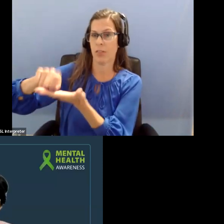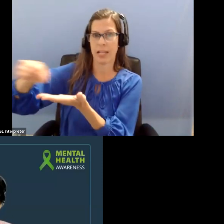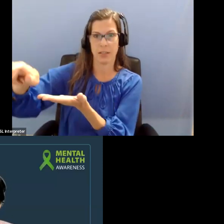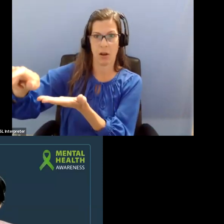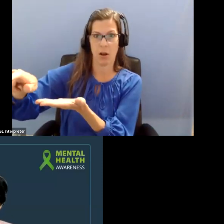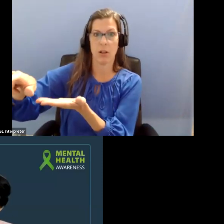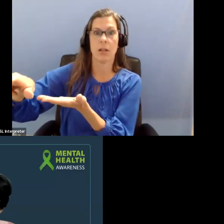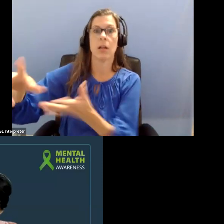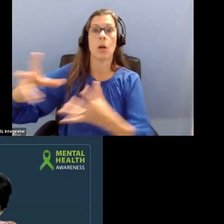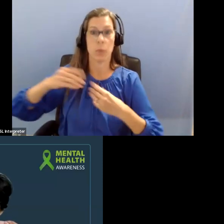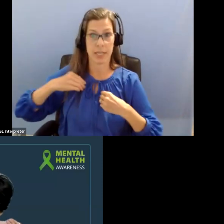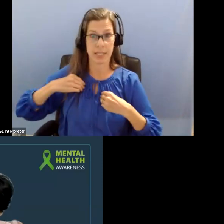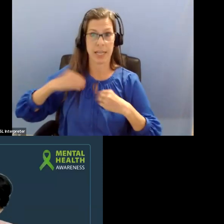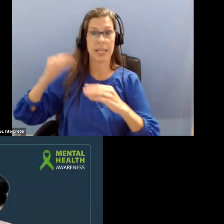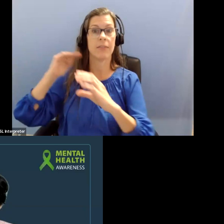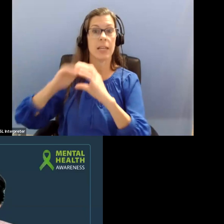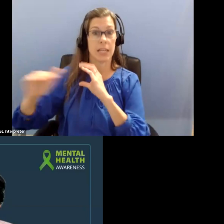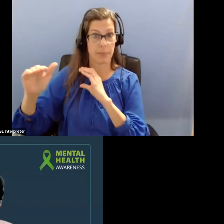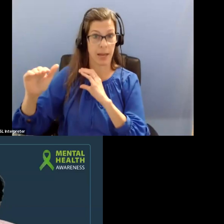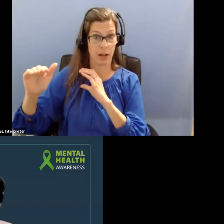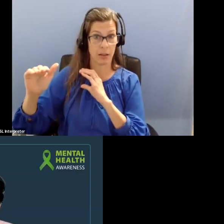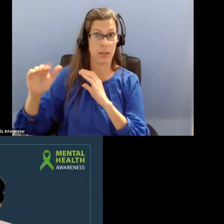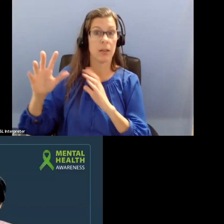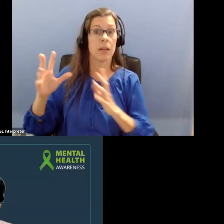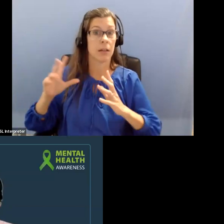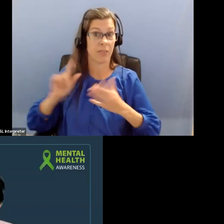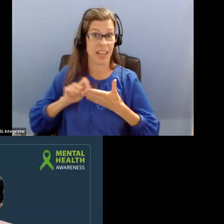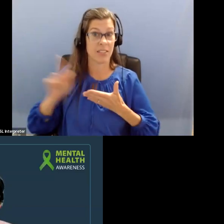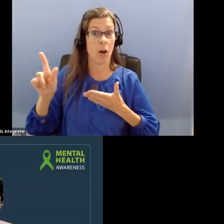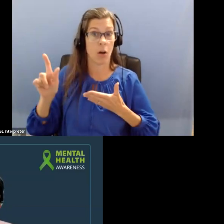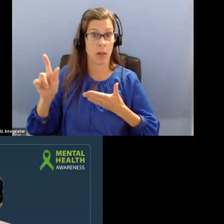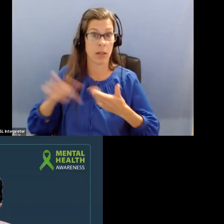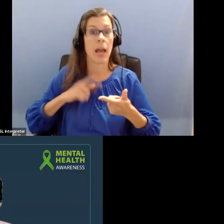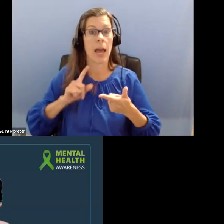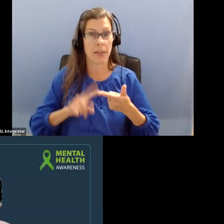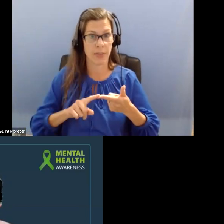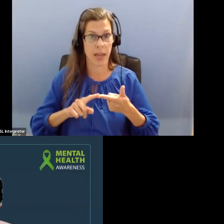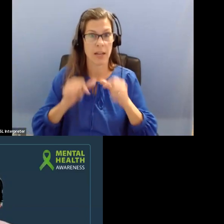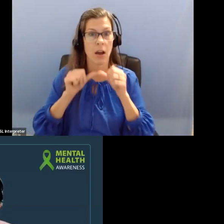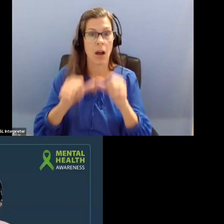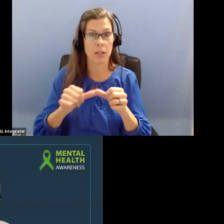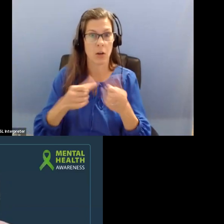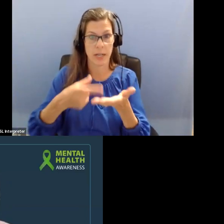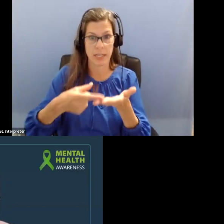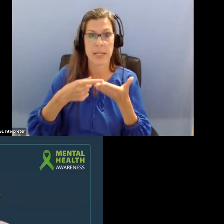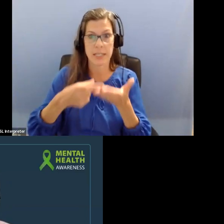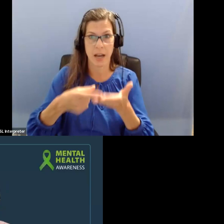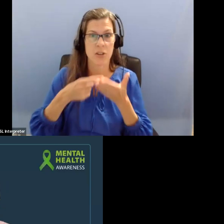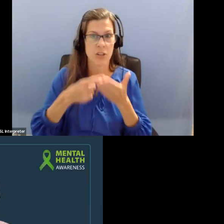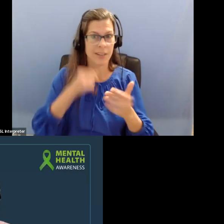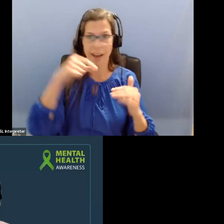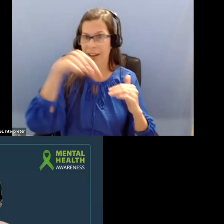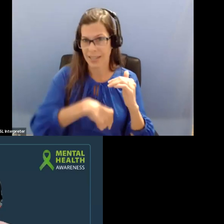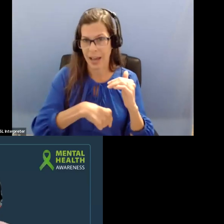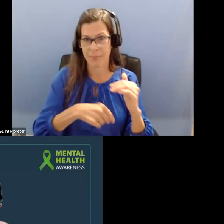received, and and we're acknowledging it, and we will have ongoing conversations. Just, I think even